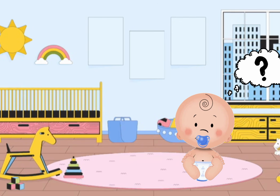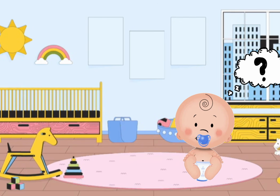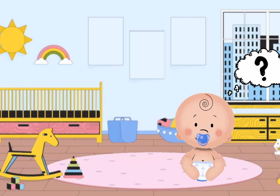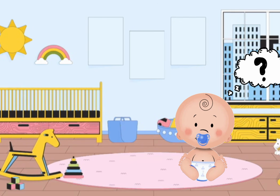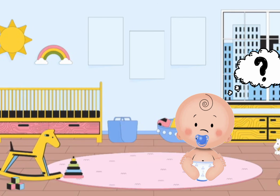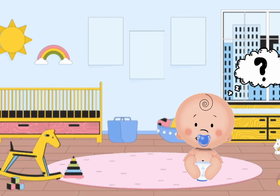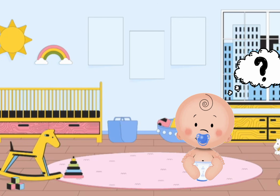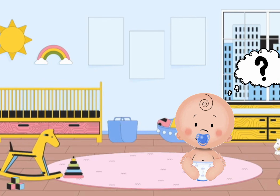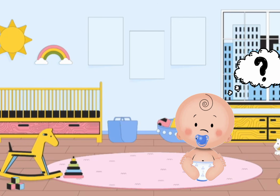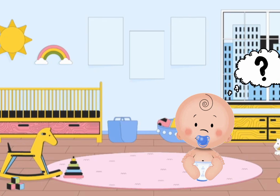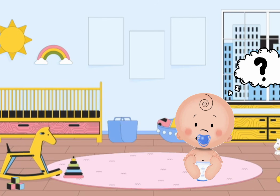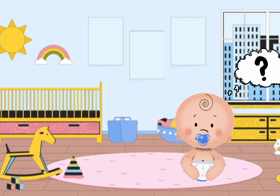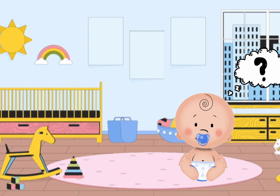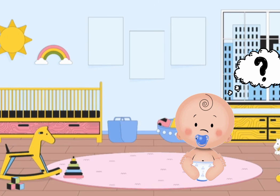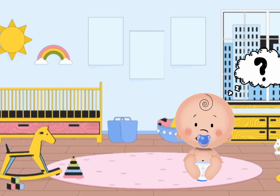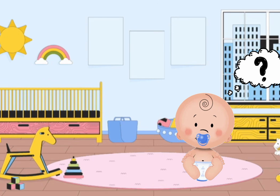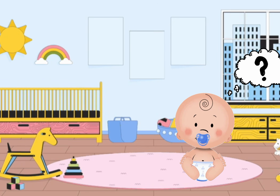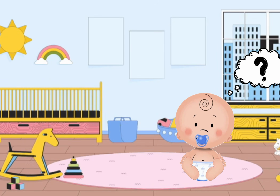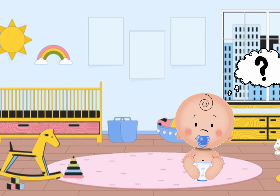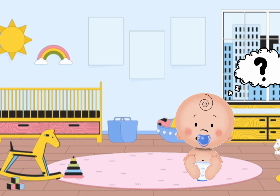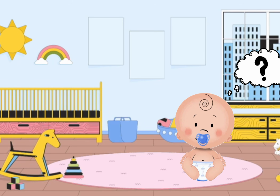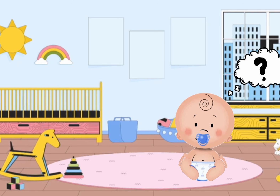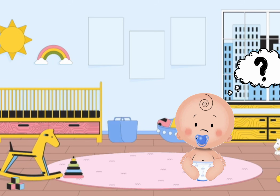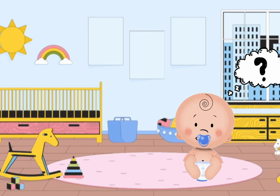Can you find the yellow sun?